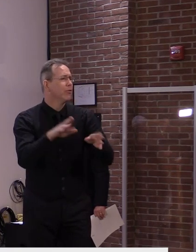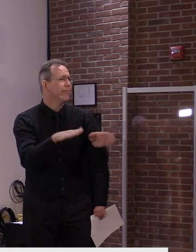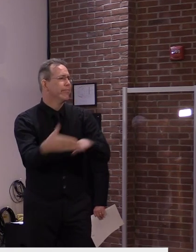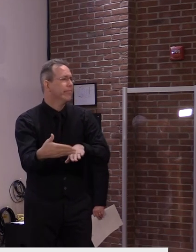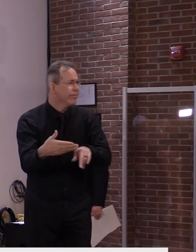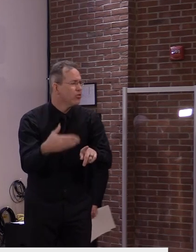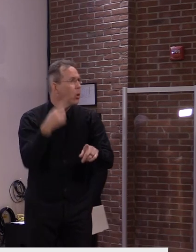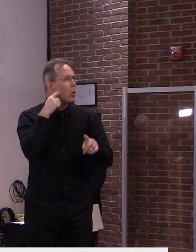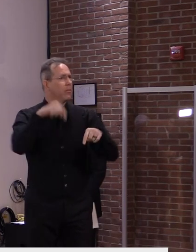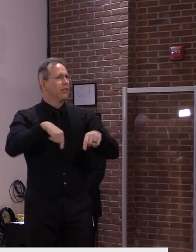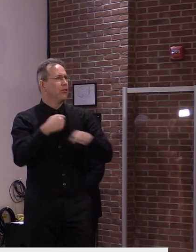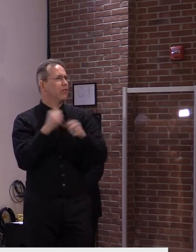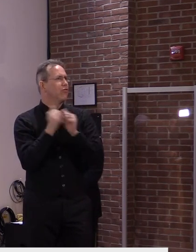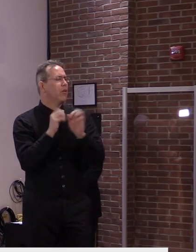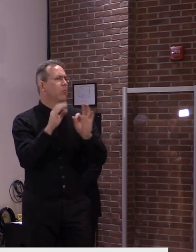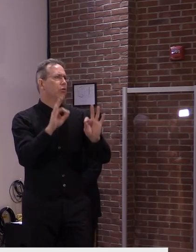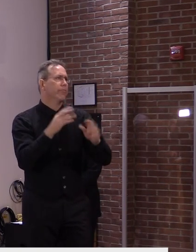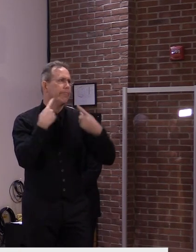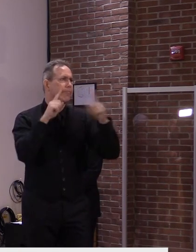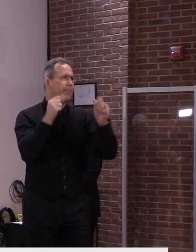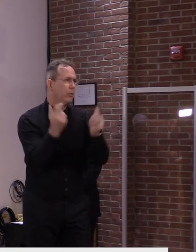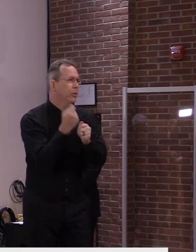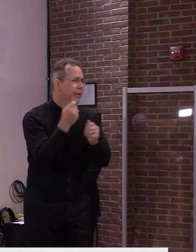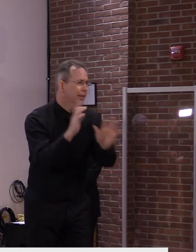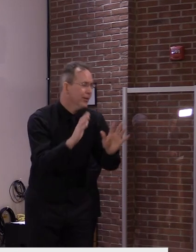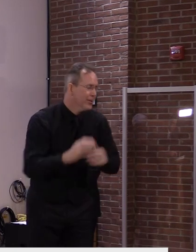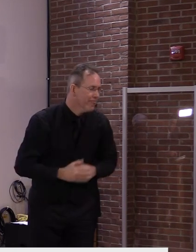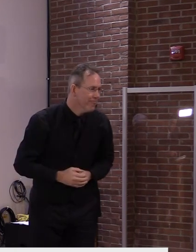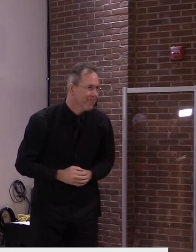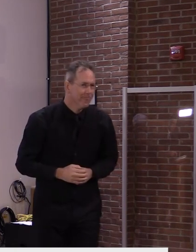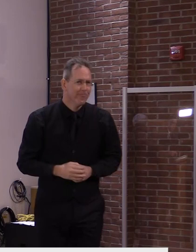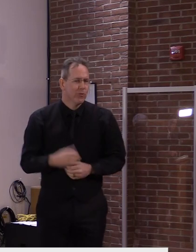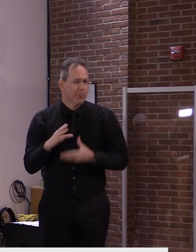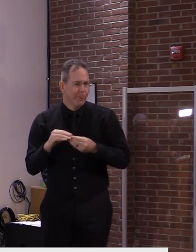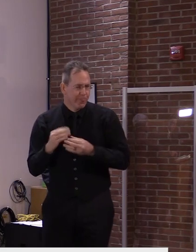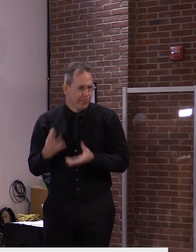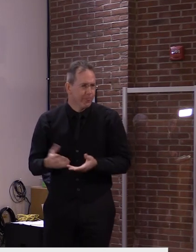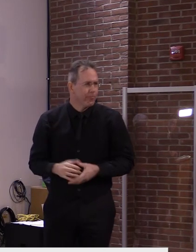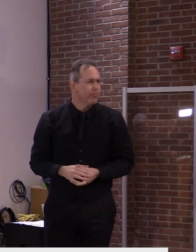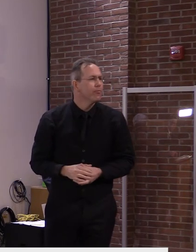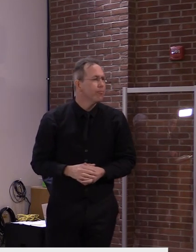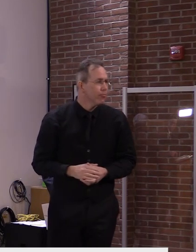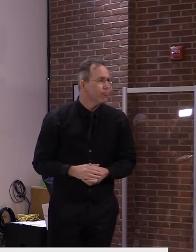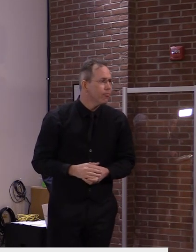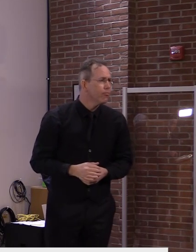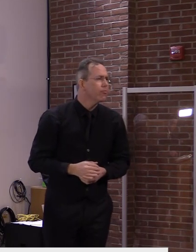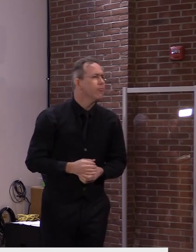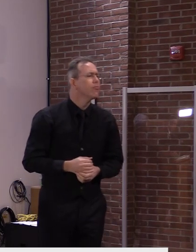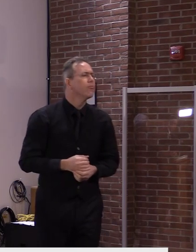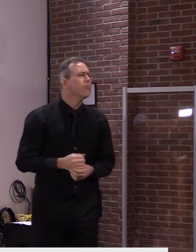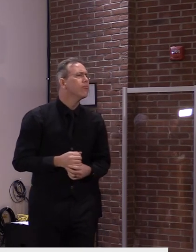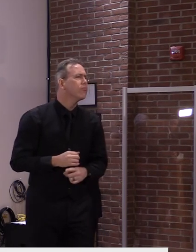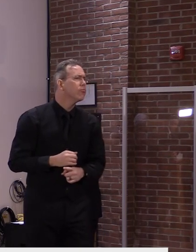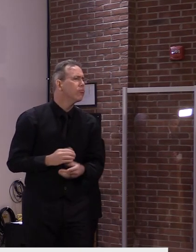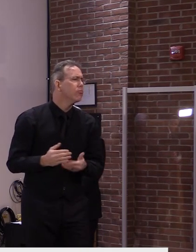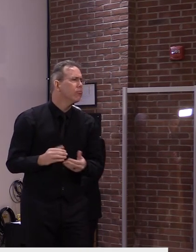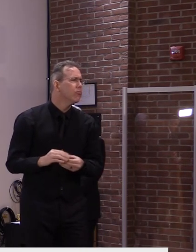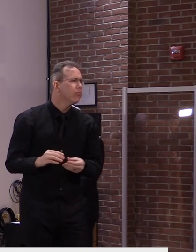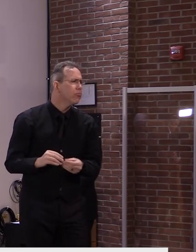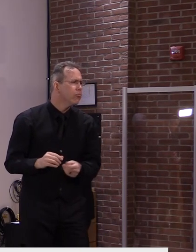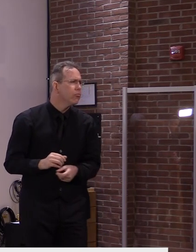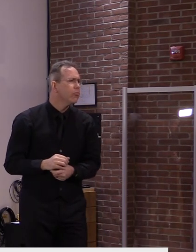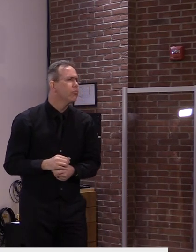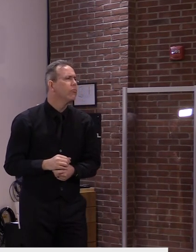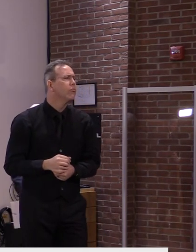Is part of the reason why we're moving so fast to the next phase because the percentage percent of 75 plus is not